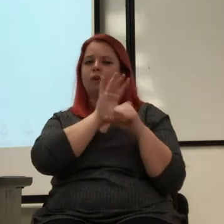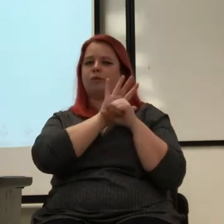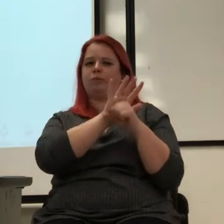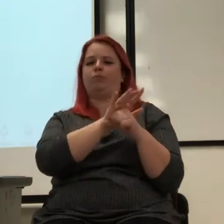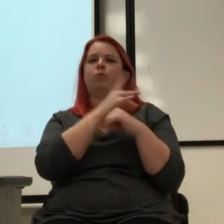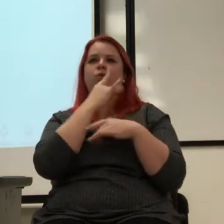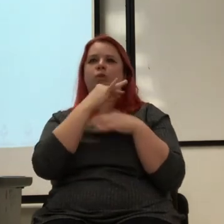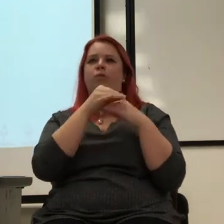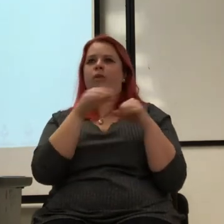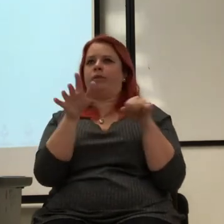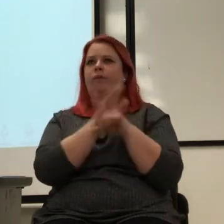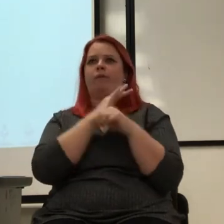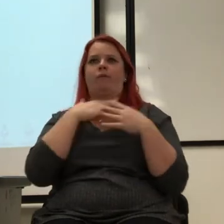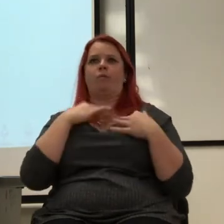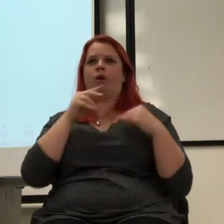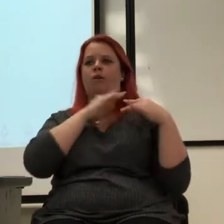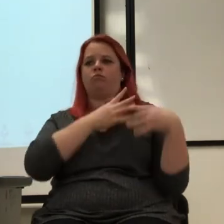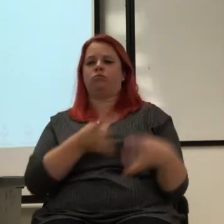body.